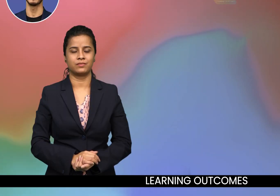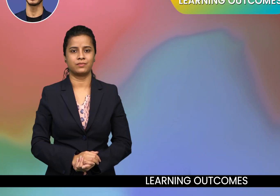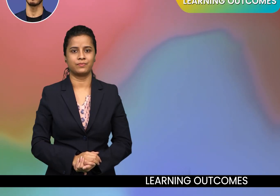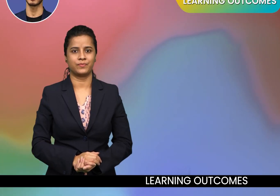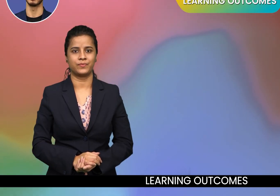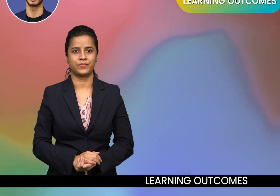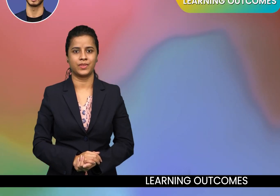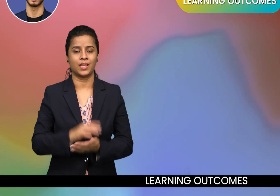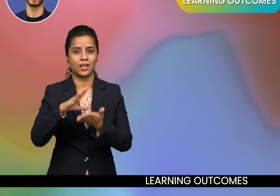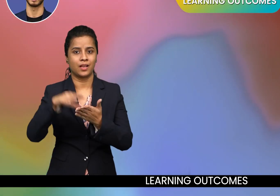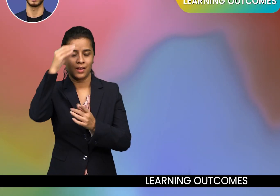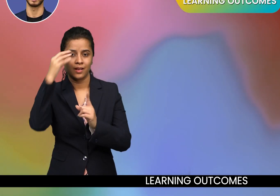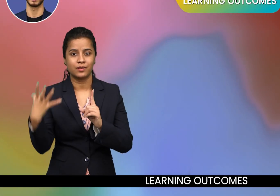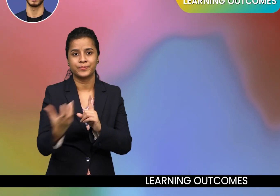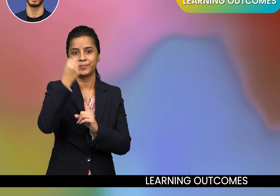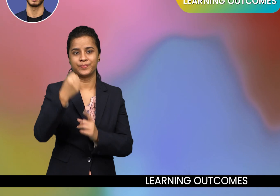Learning outcomes.